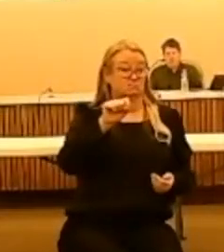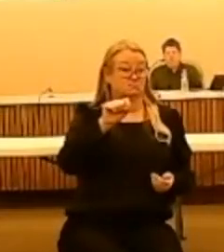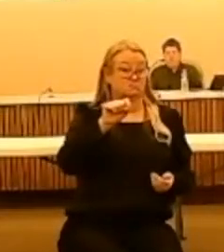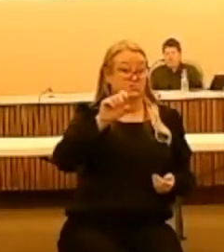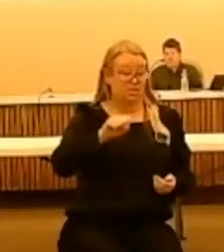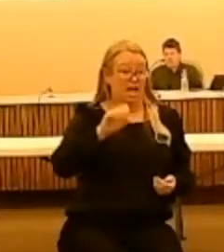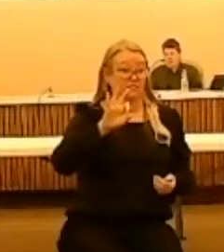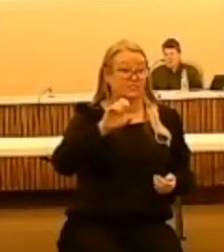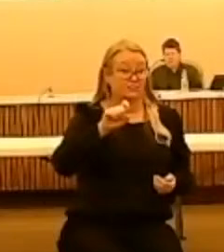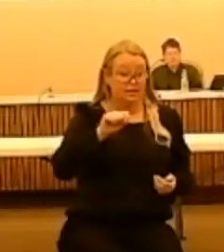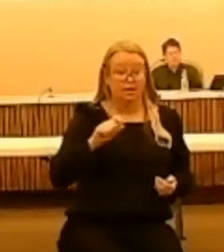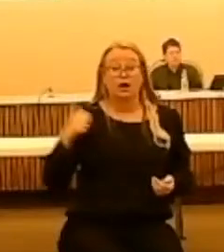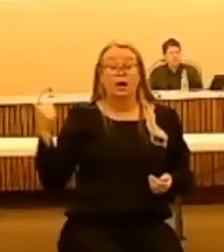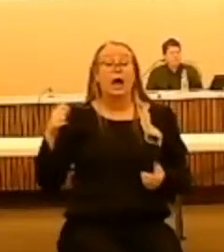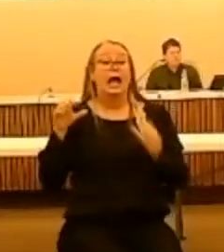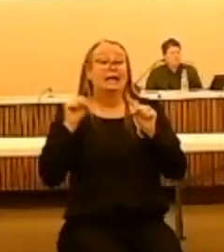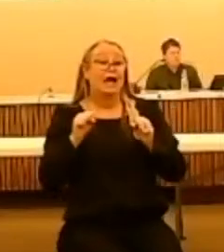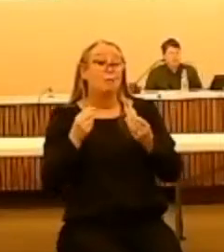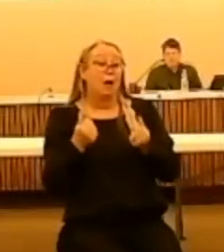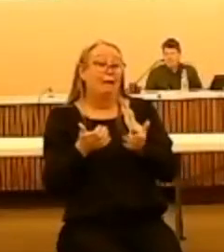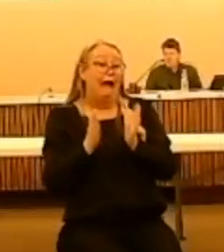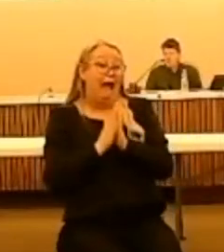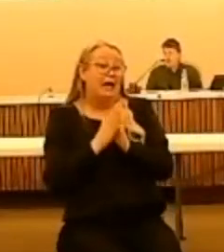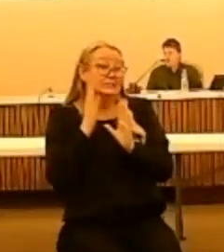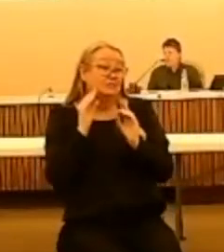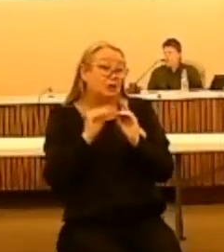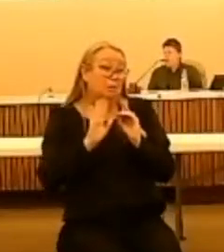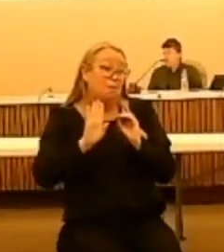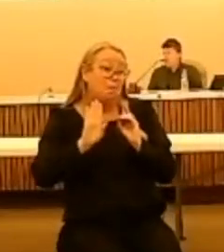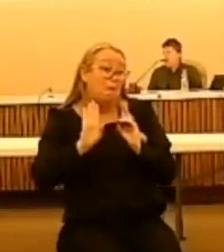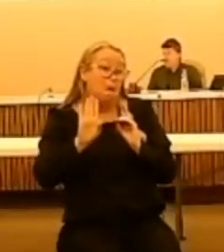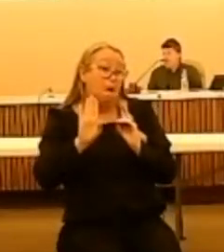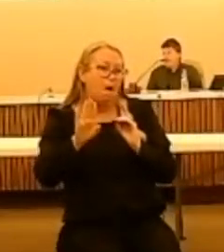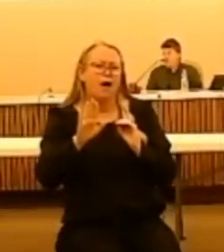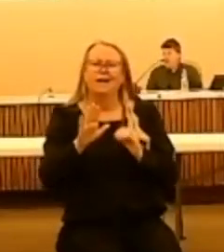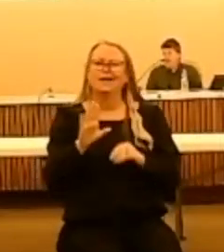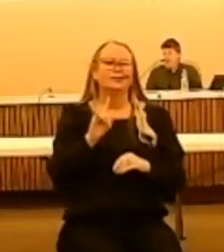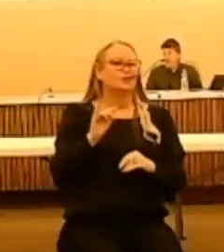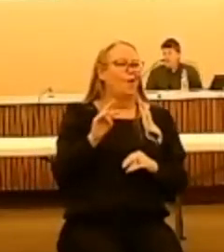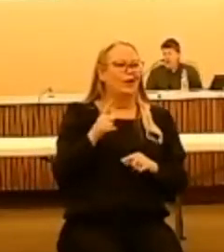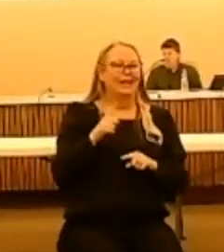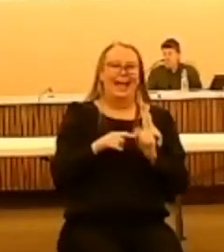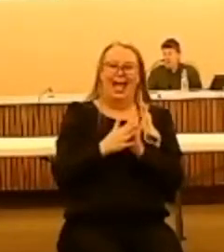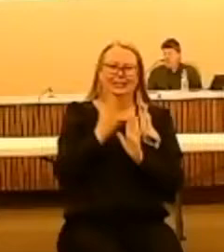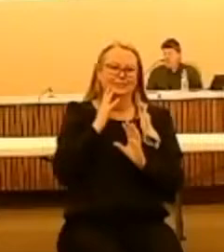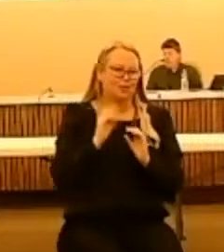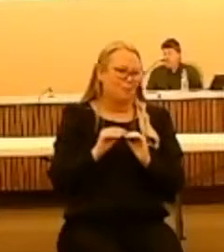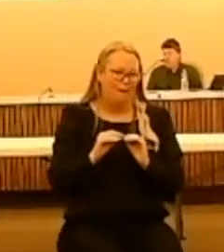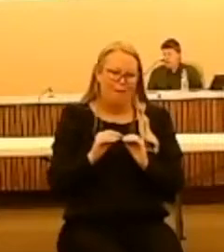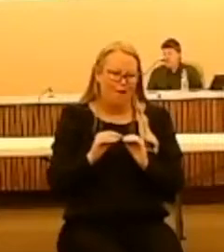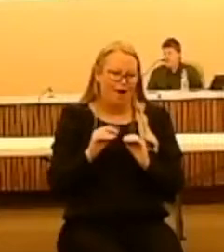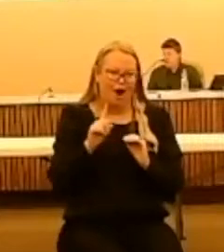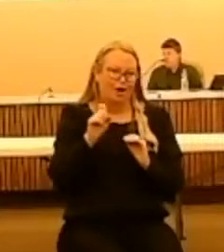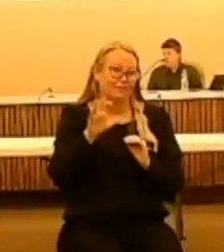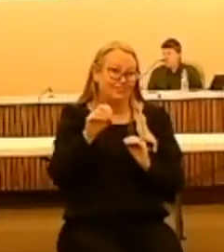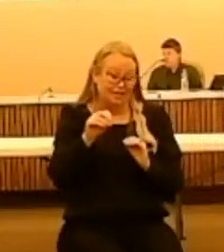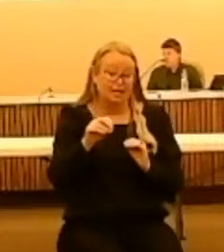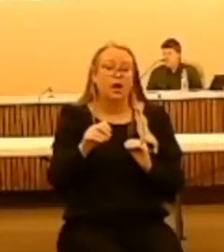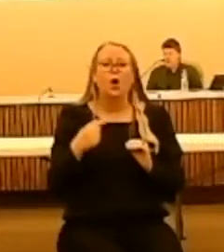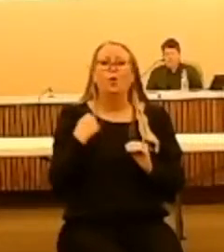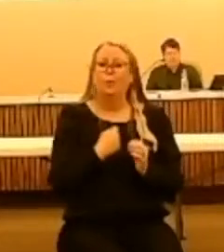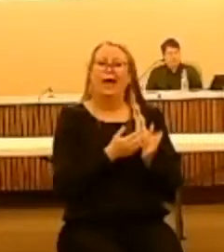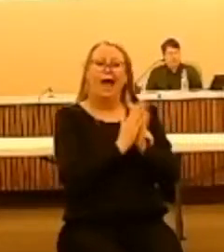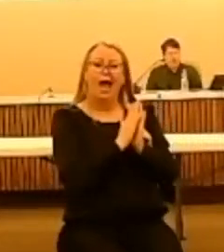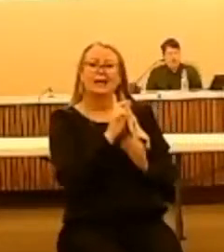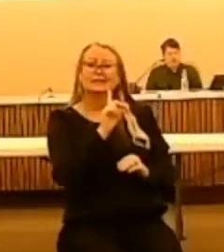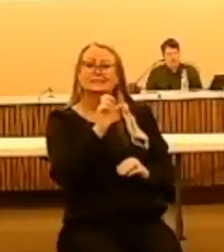legally enforce more. So what? Like when we did ask at Delphi, would they go bigger? They did. They said yes.